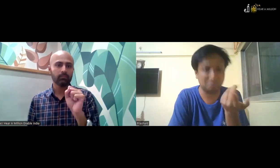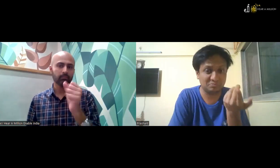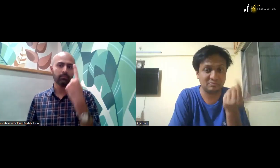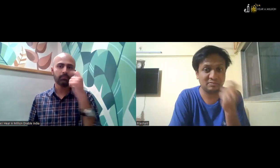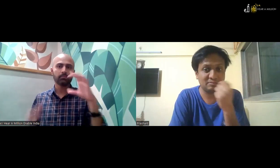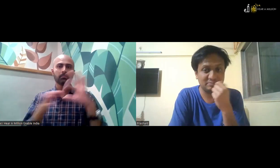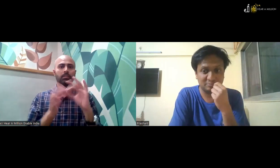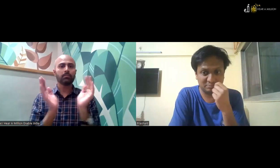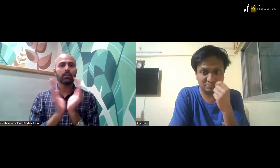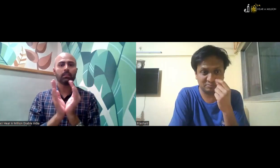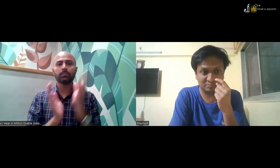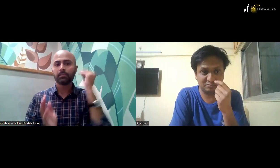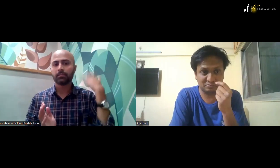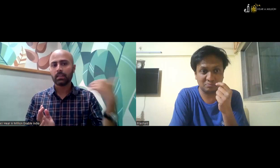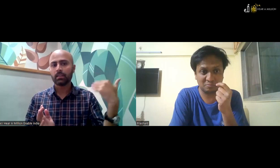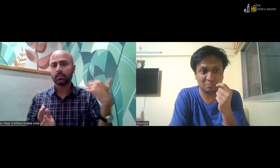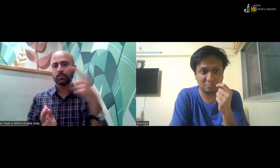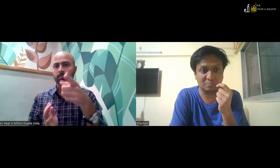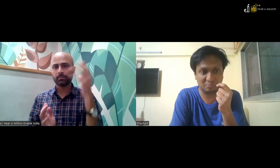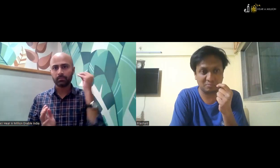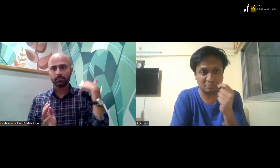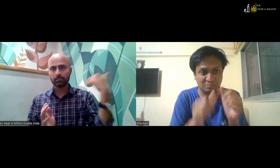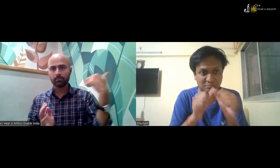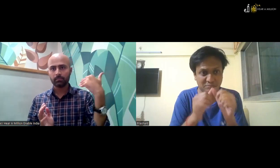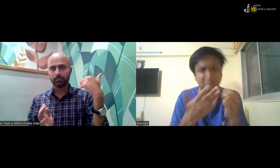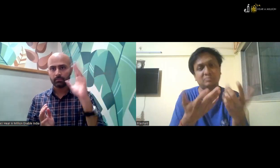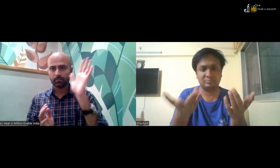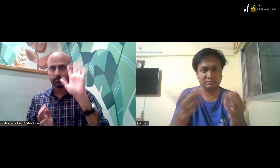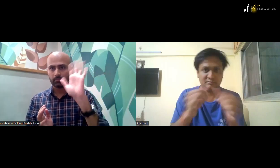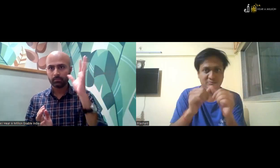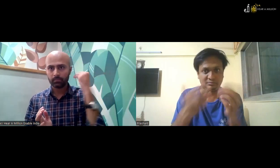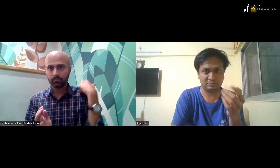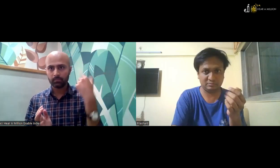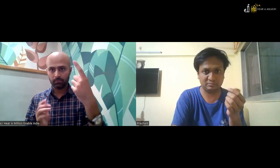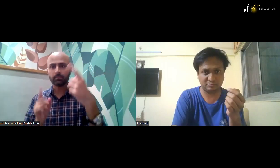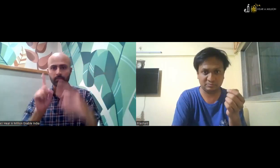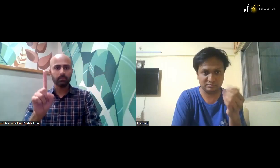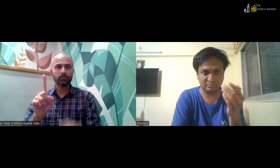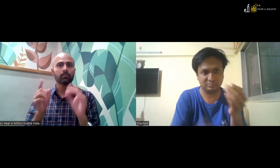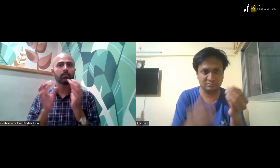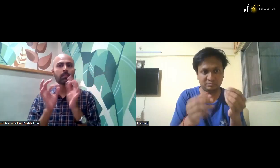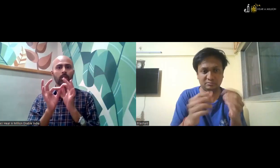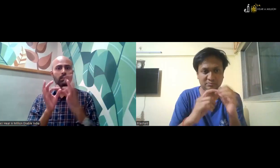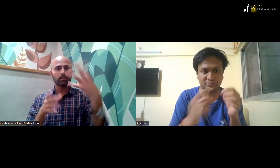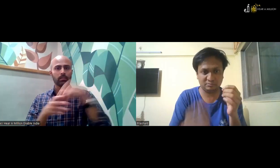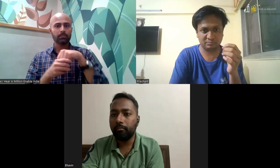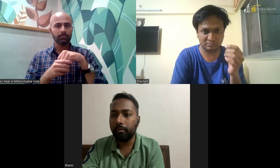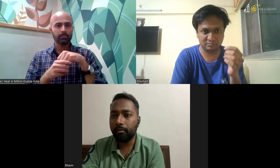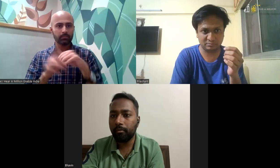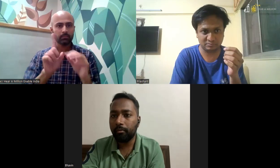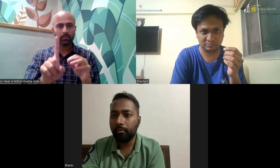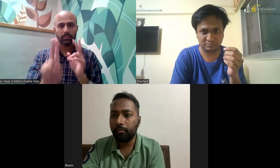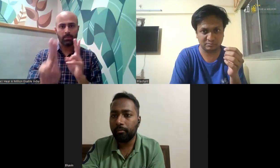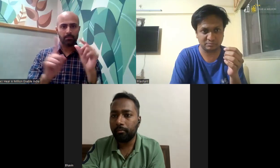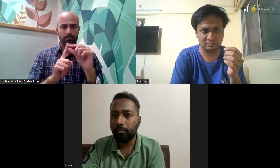confused for that. Whether if I would pay, I would get covered in it or not. I think we should have Bhavin now. And Bhavin, would you able